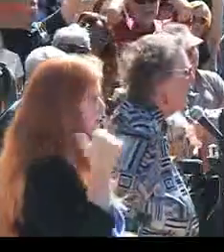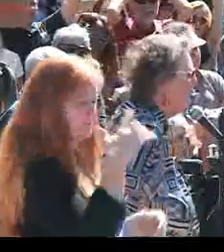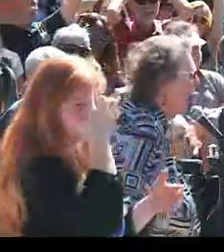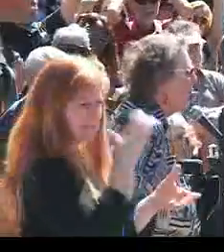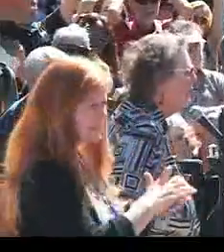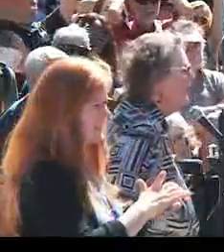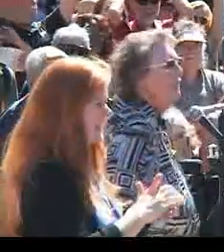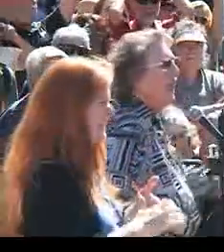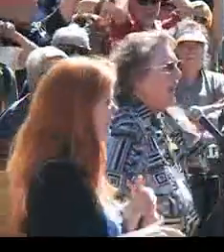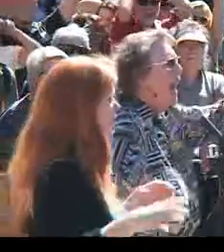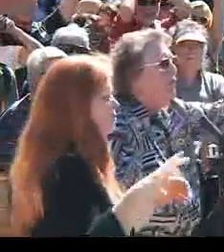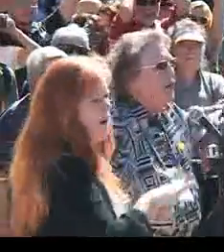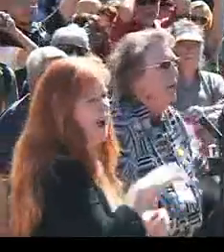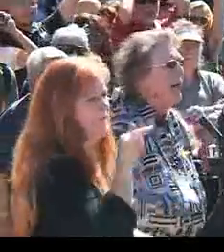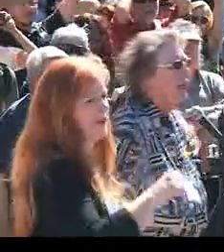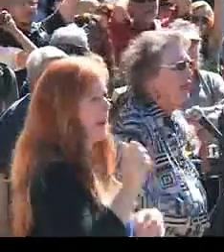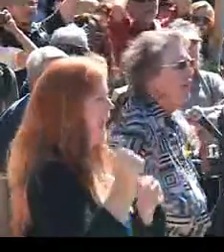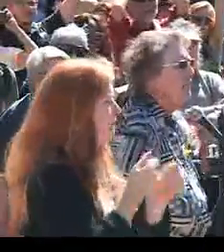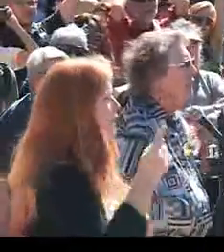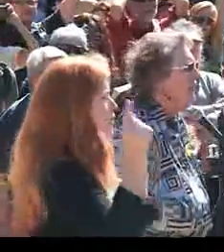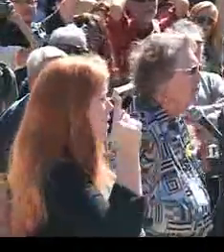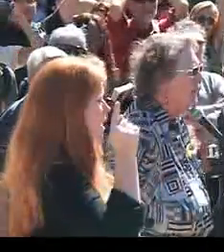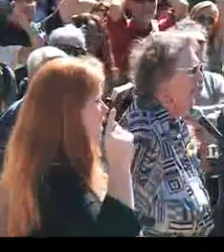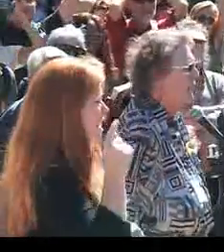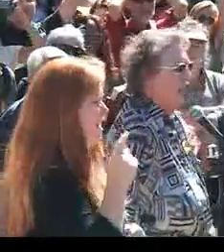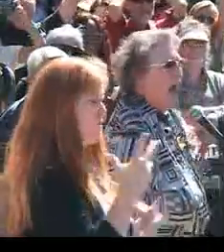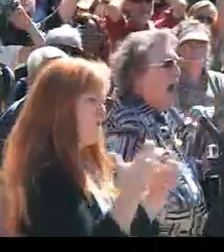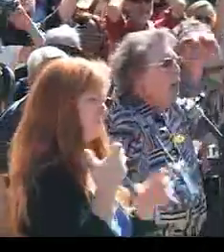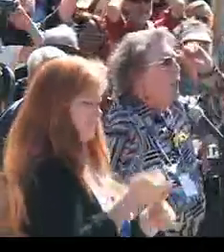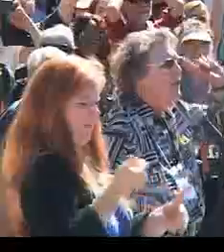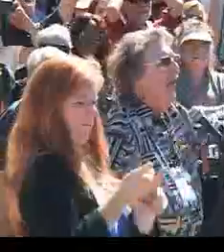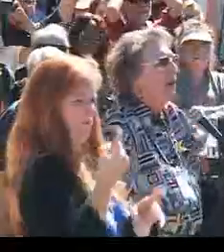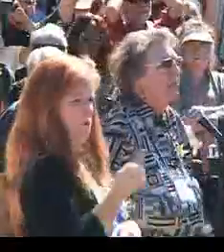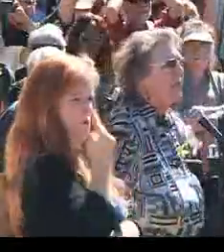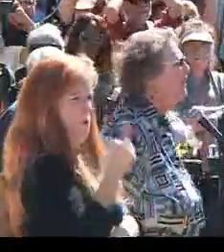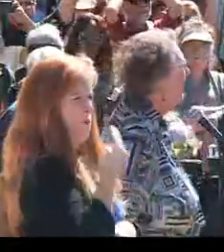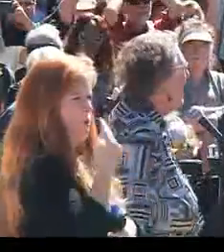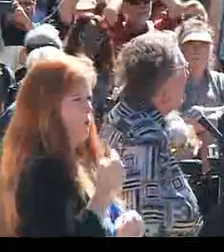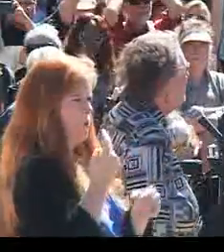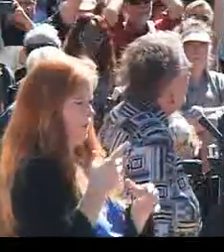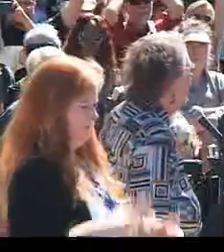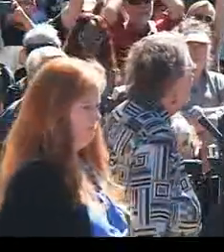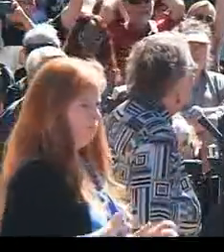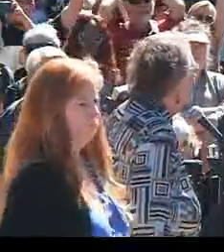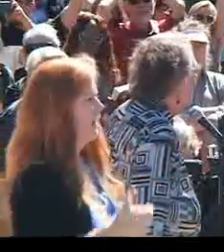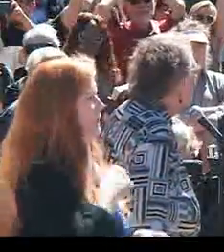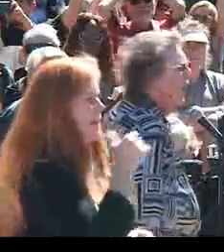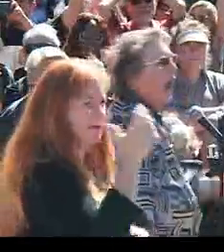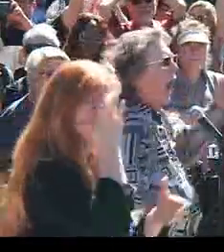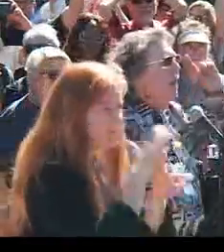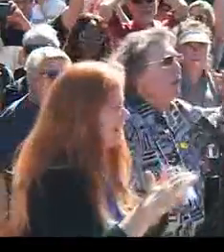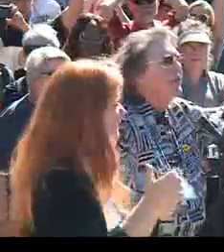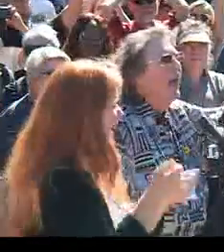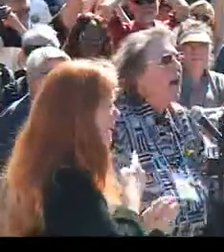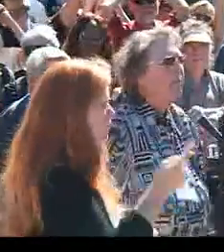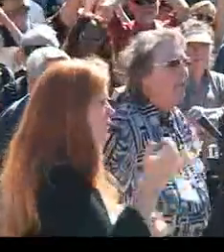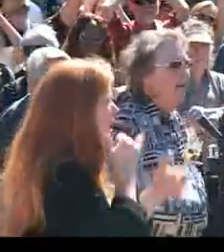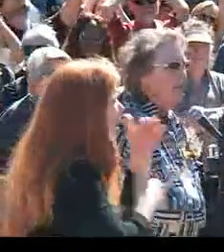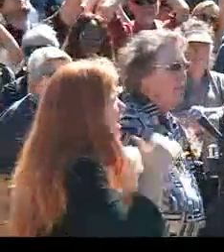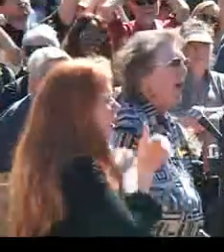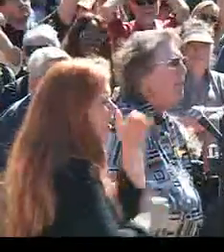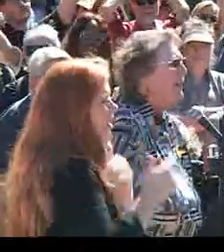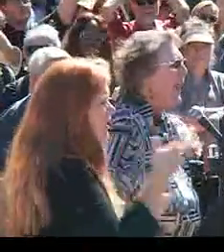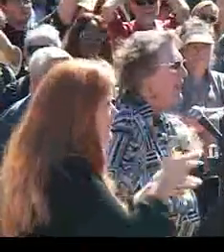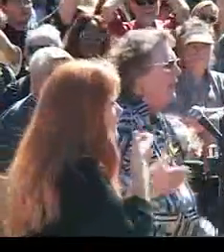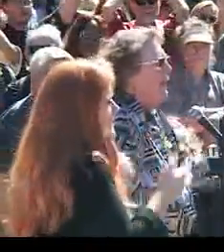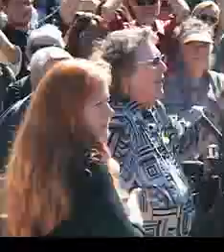believe the crap that everybody is in it for themselves. I will not believe that everybody is corrupt. I will not believe